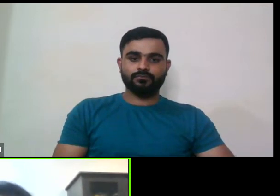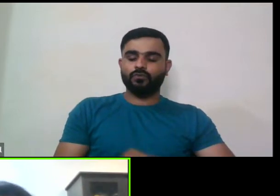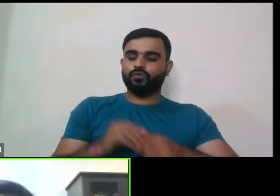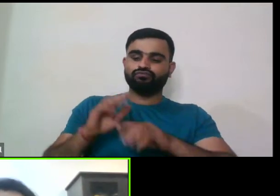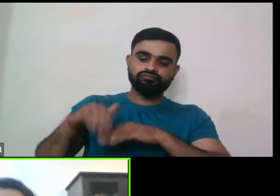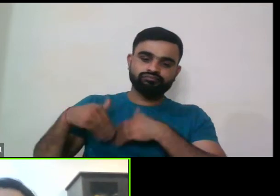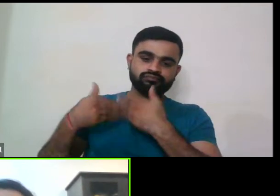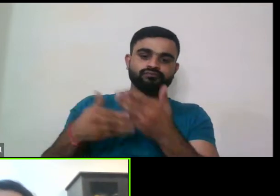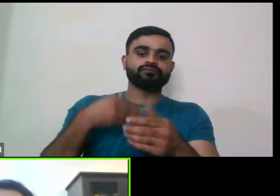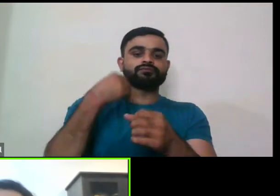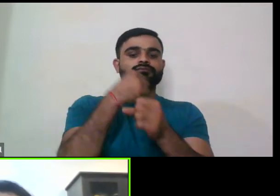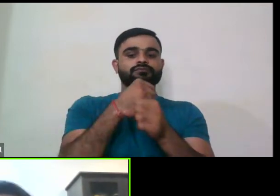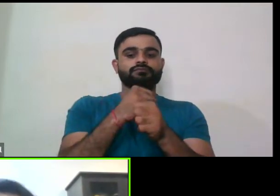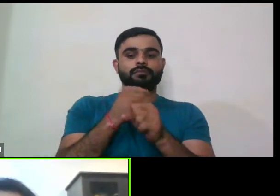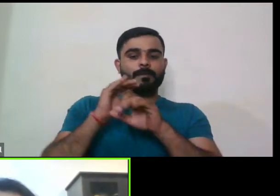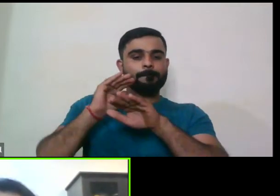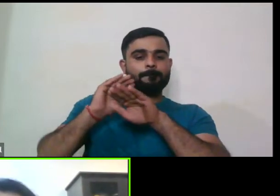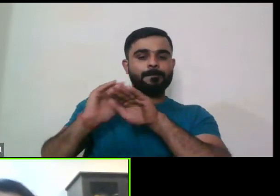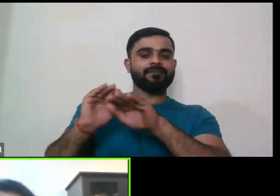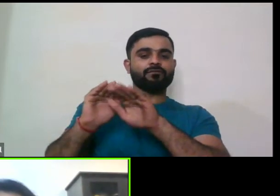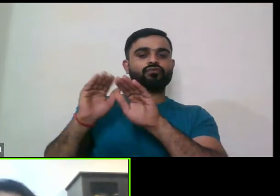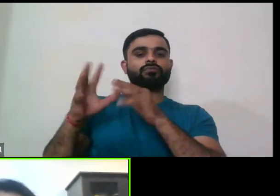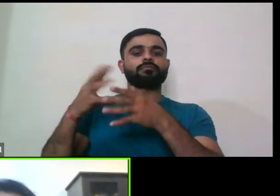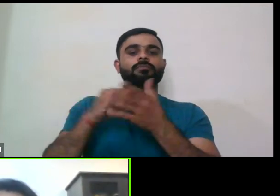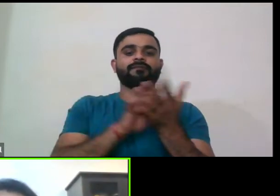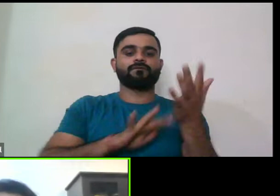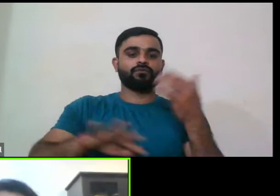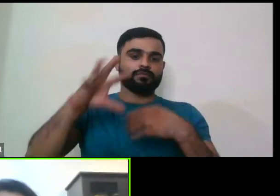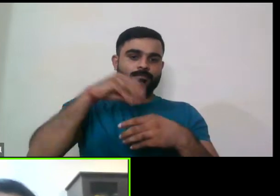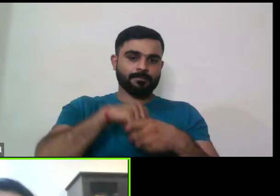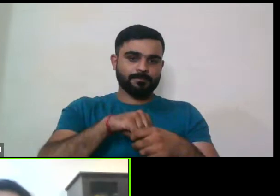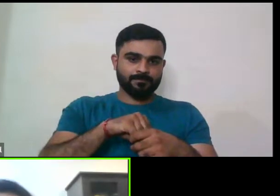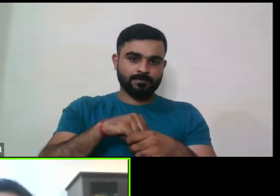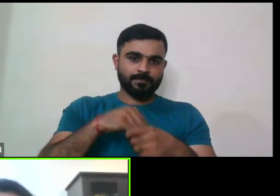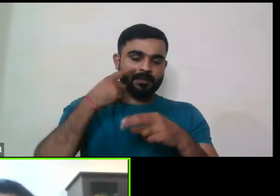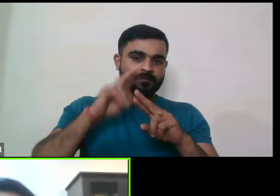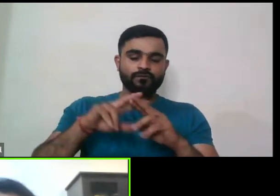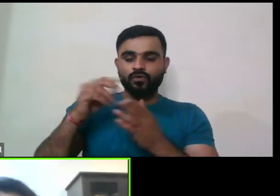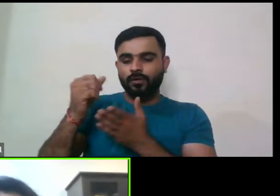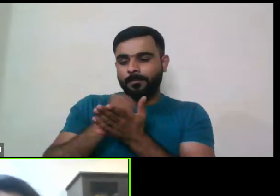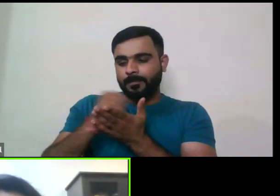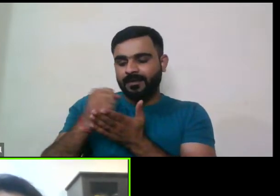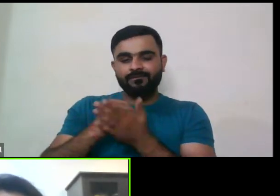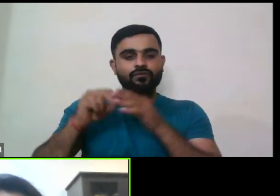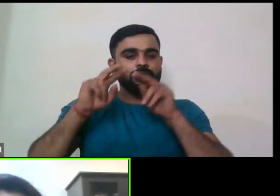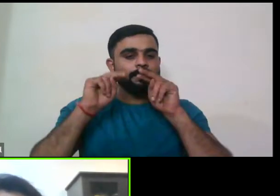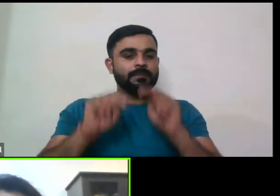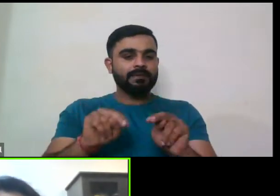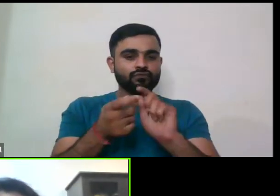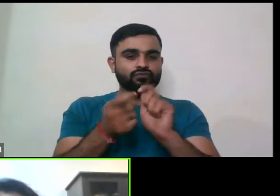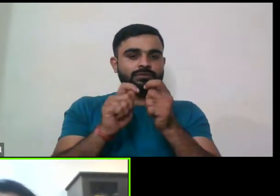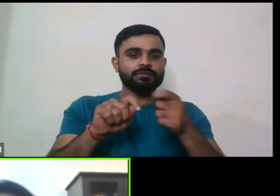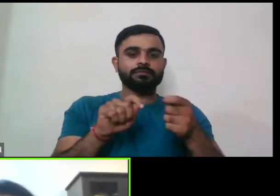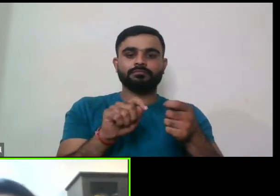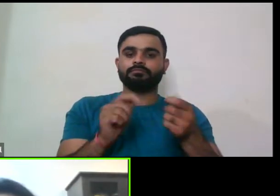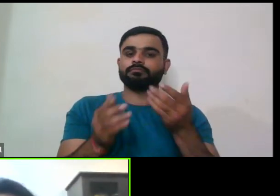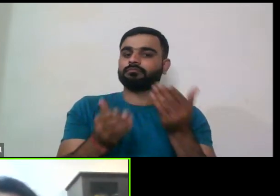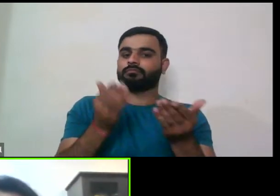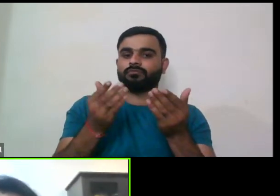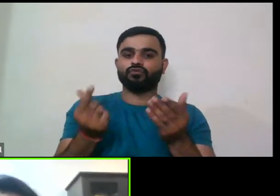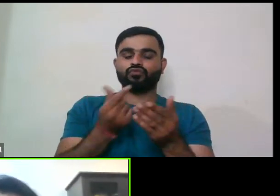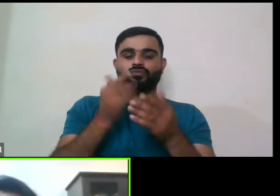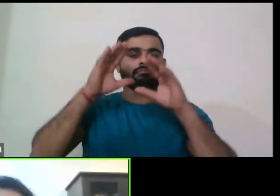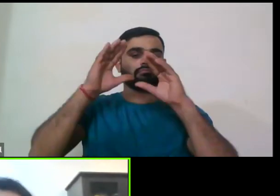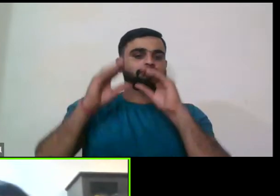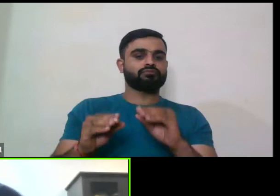long, the government has been pushing for ADR. If it practices what it preaches, I think there will be a huge